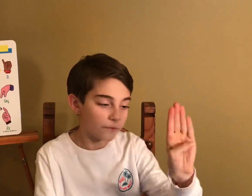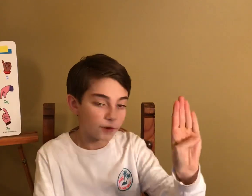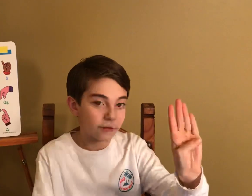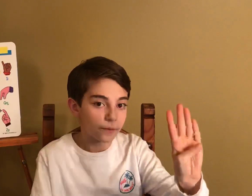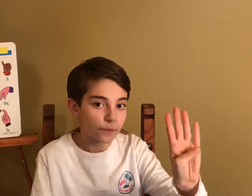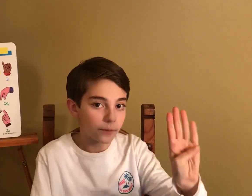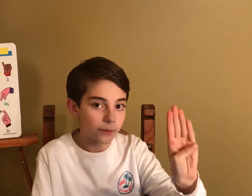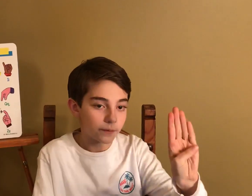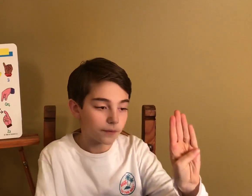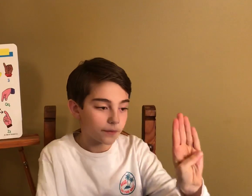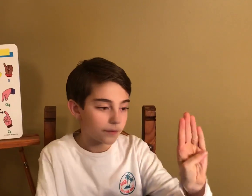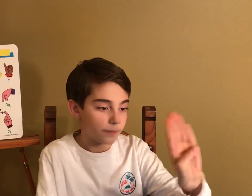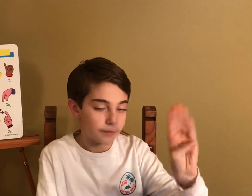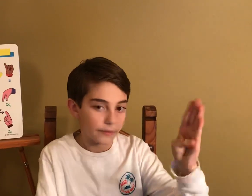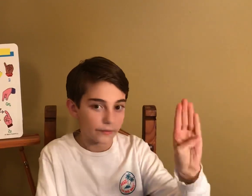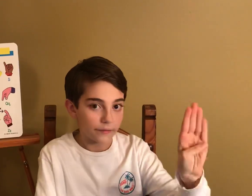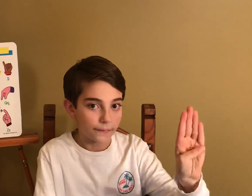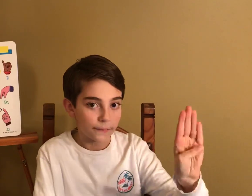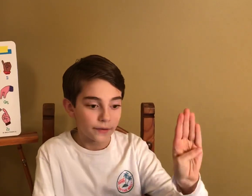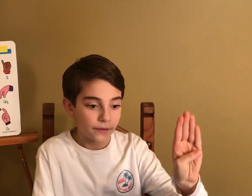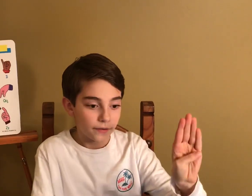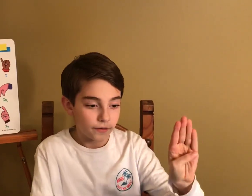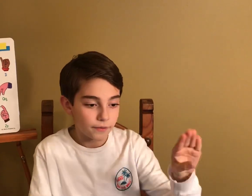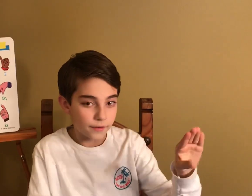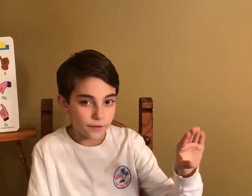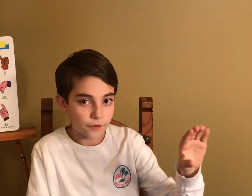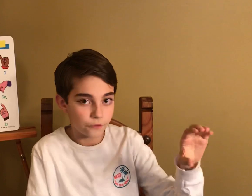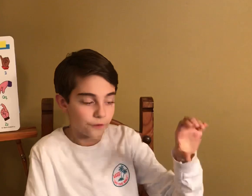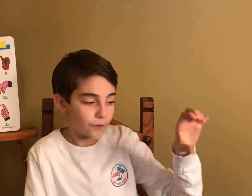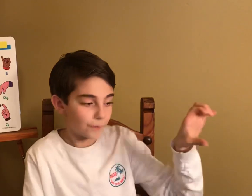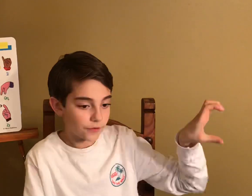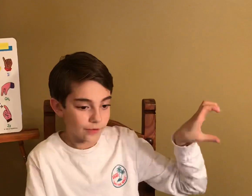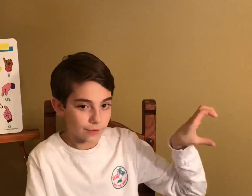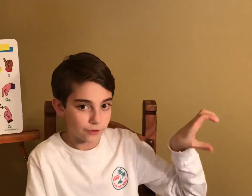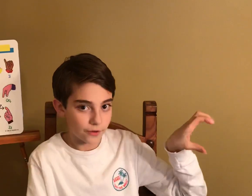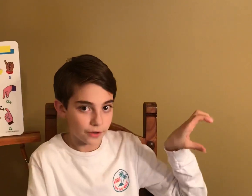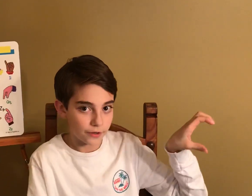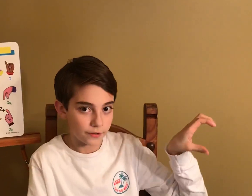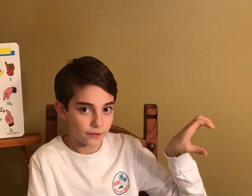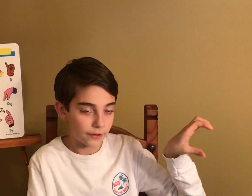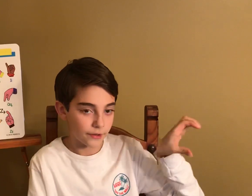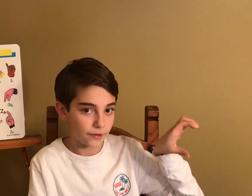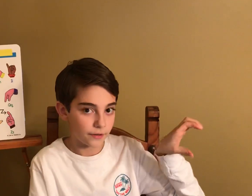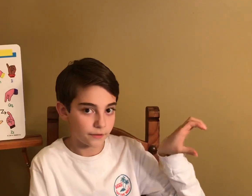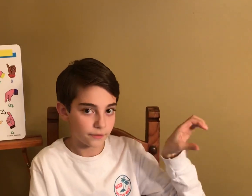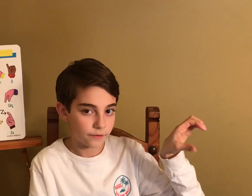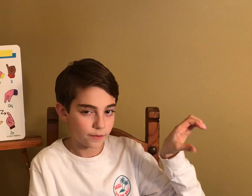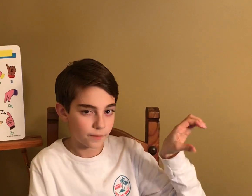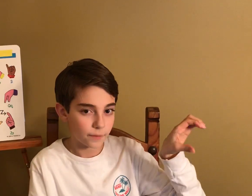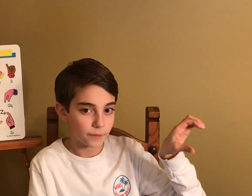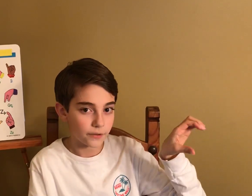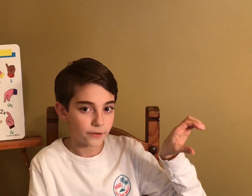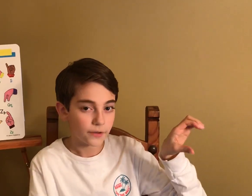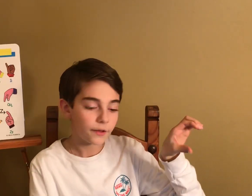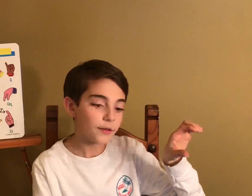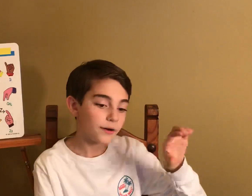very simple, just this. C, you form a C with your hand. Again, another simple